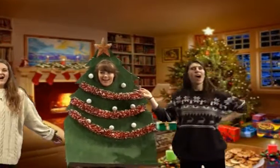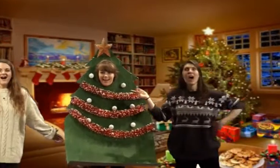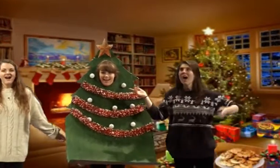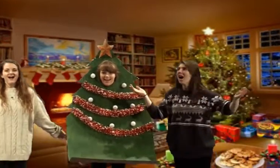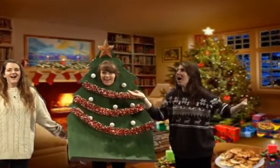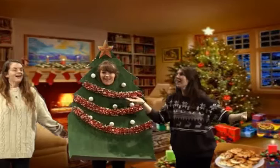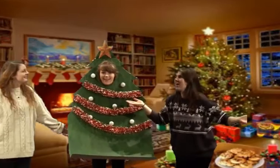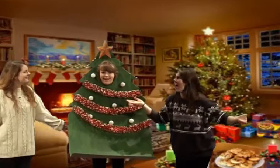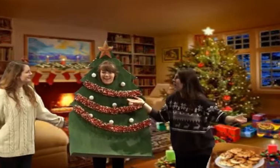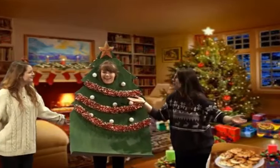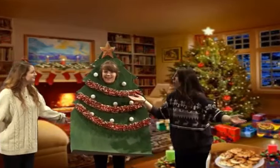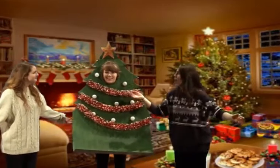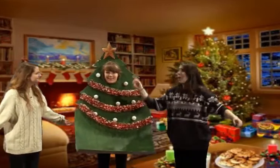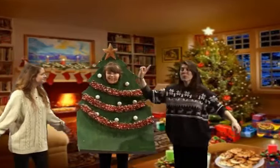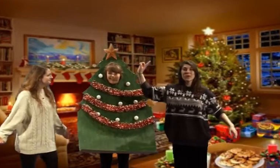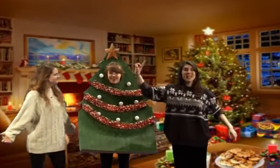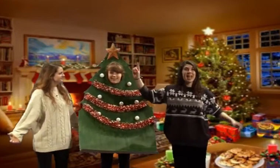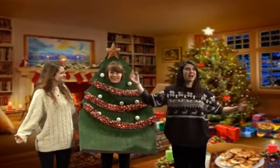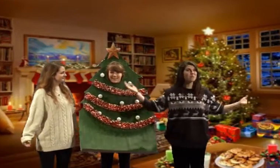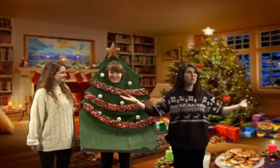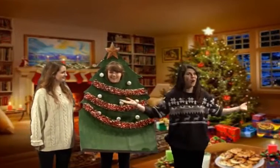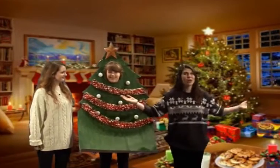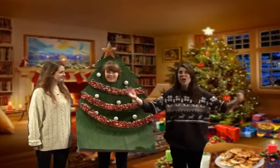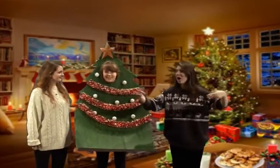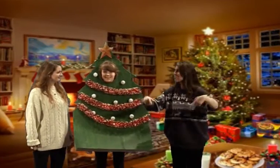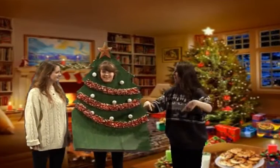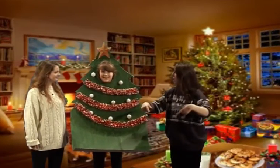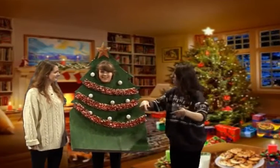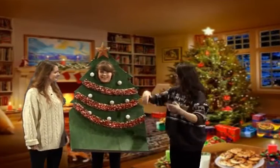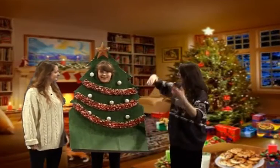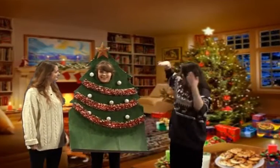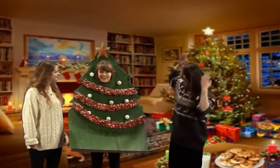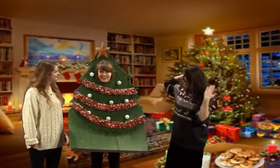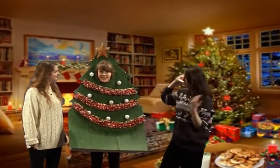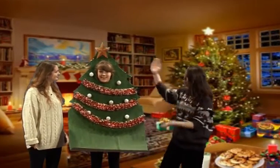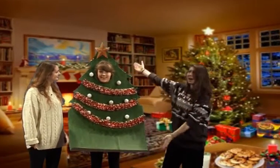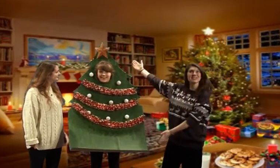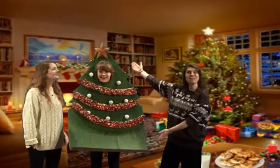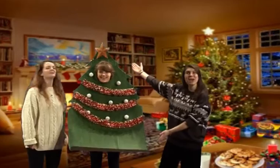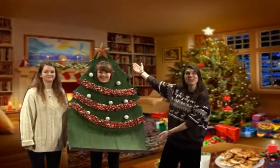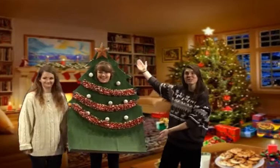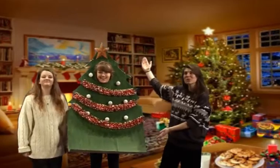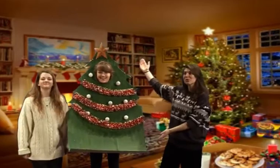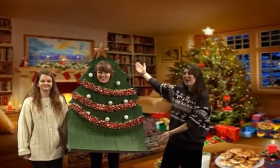I know! We can rock around a Christmas tree.